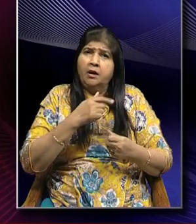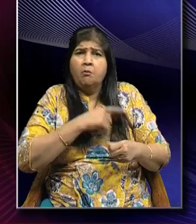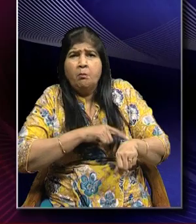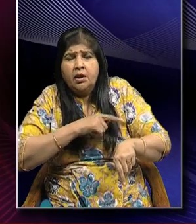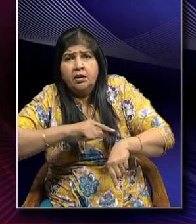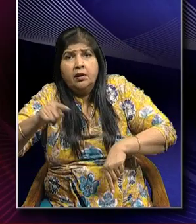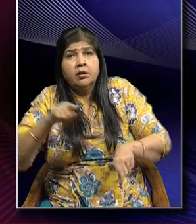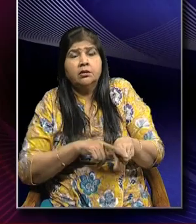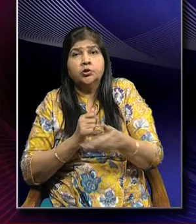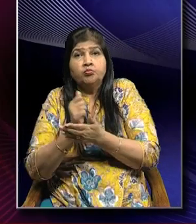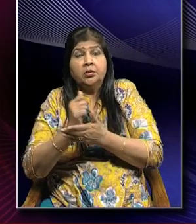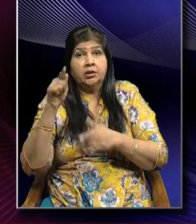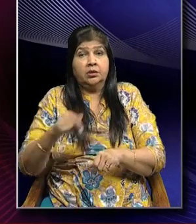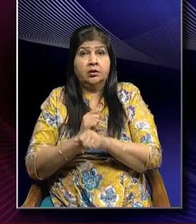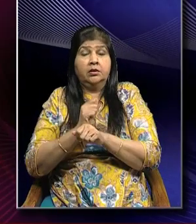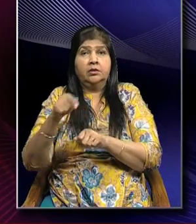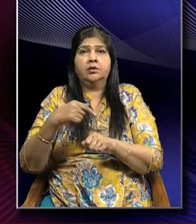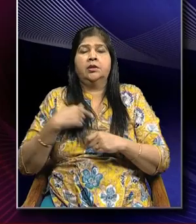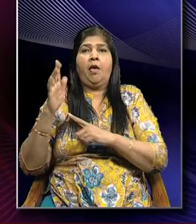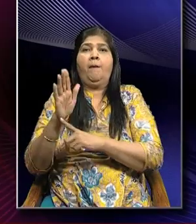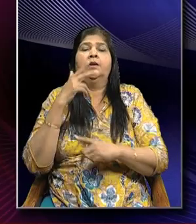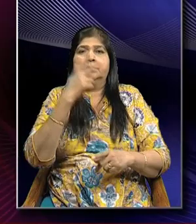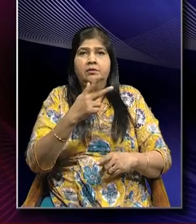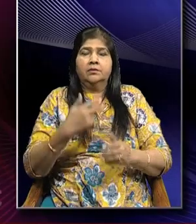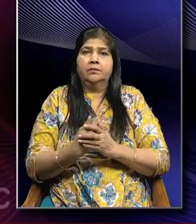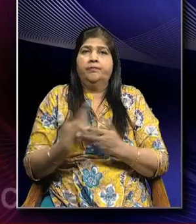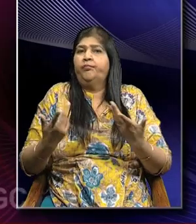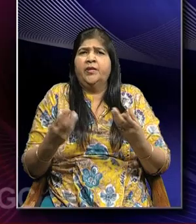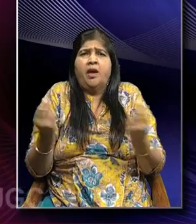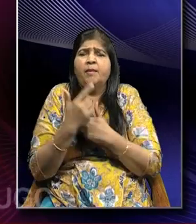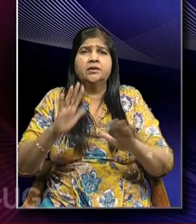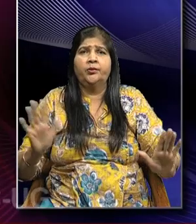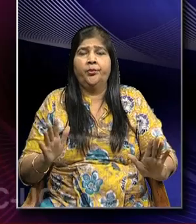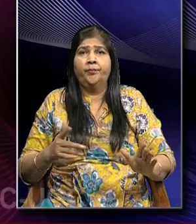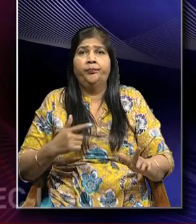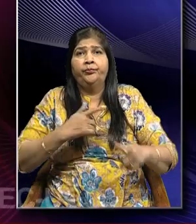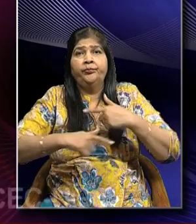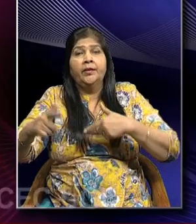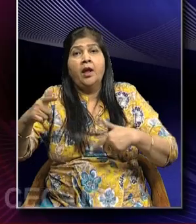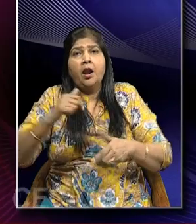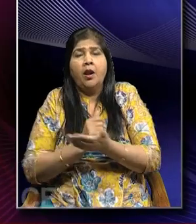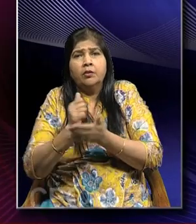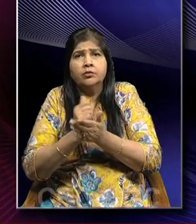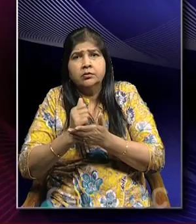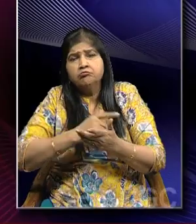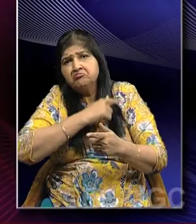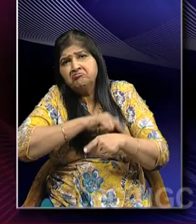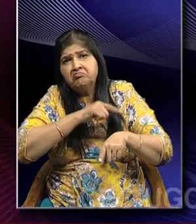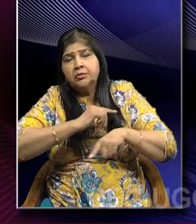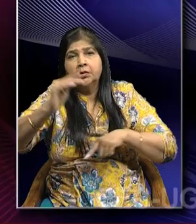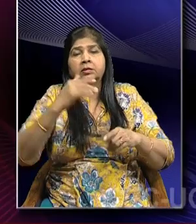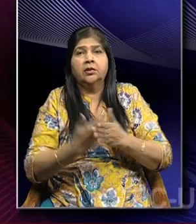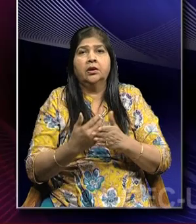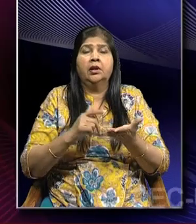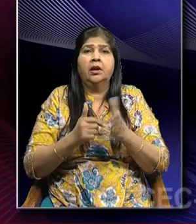decades to build this kind of brand image. It has not happened overnight. I'm not only talking about